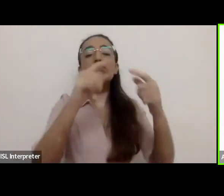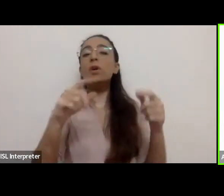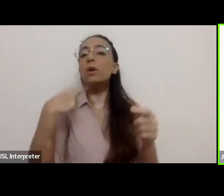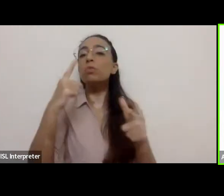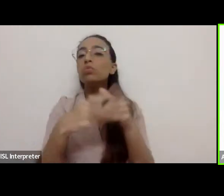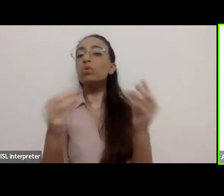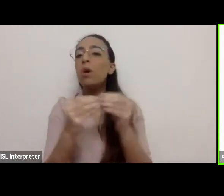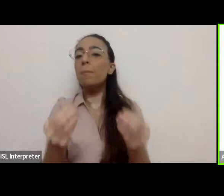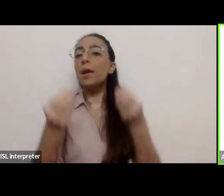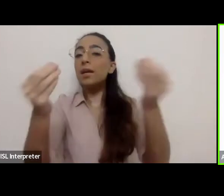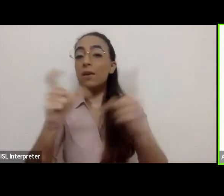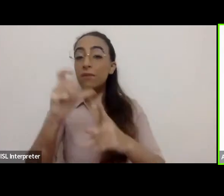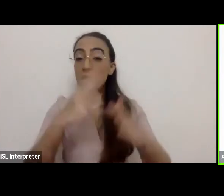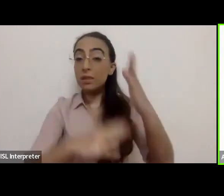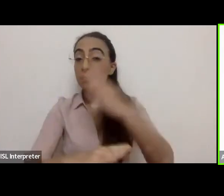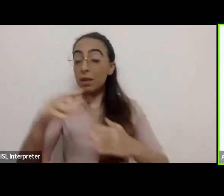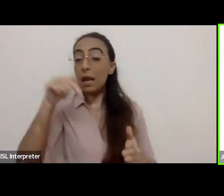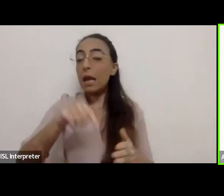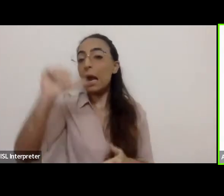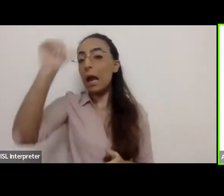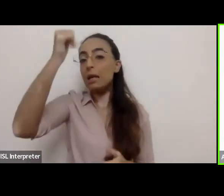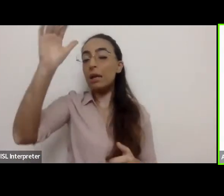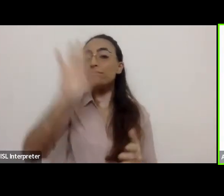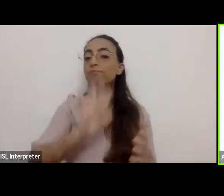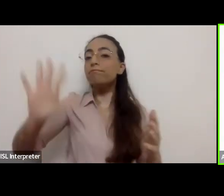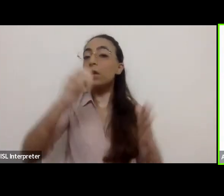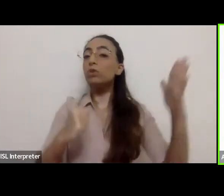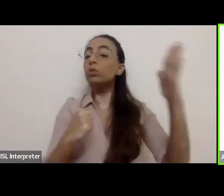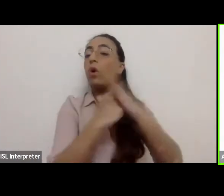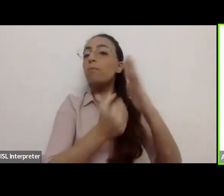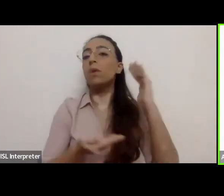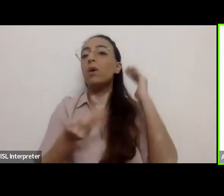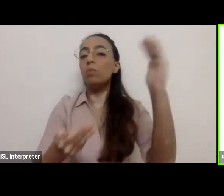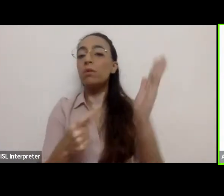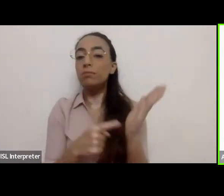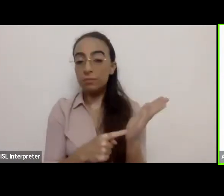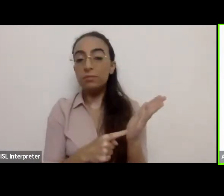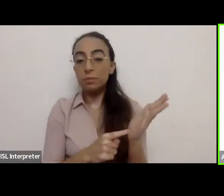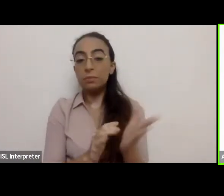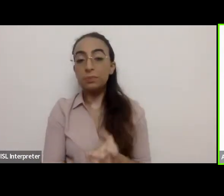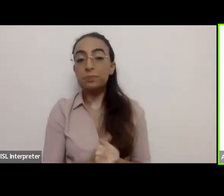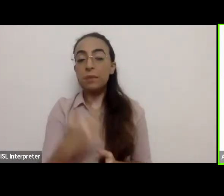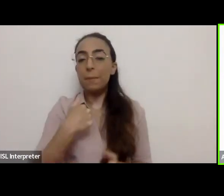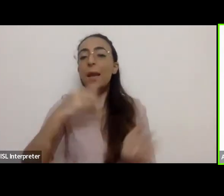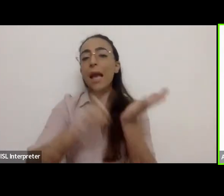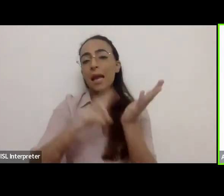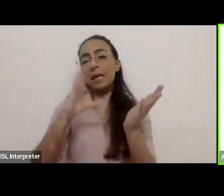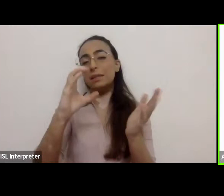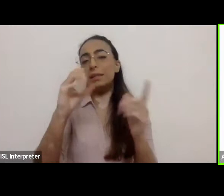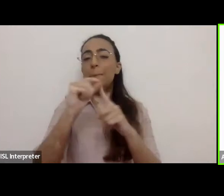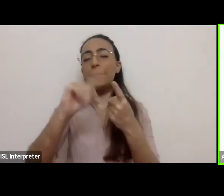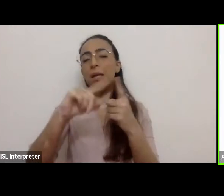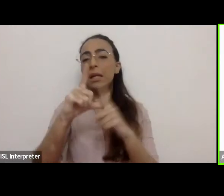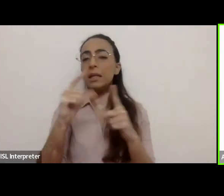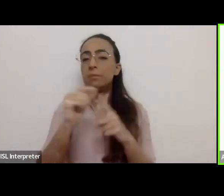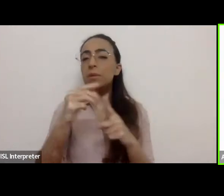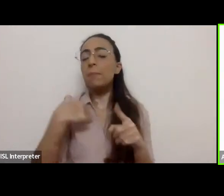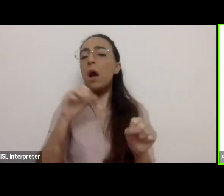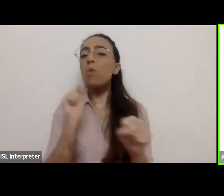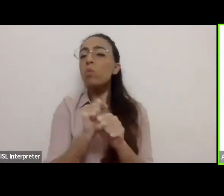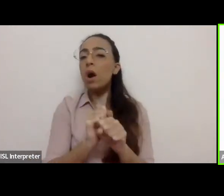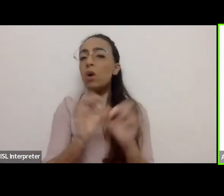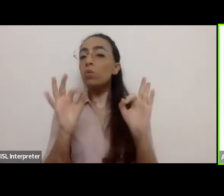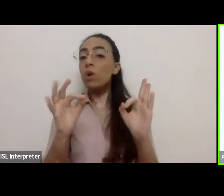at NCPEDP, we are job half done, and I think we have a long way to go.